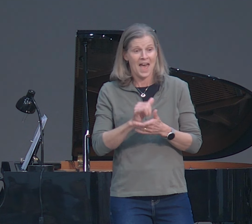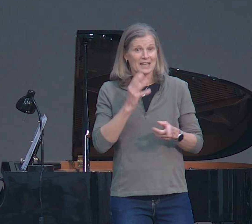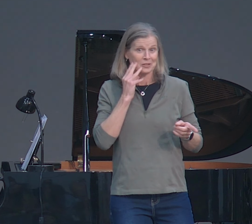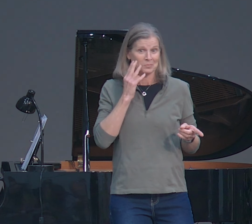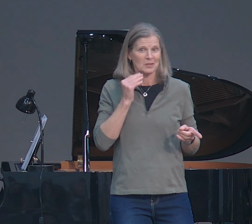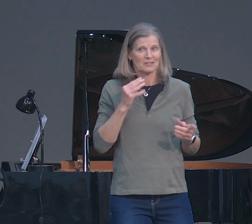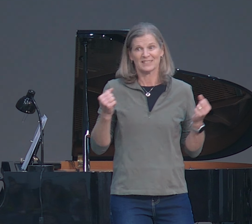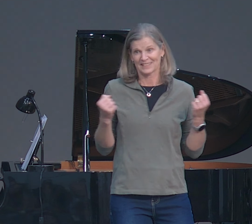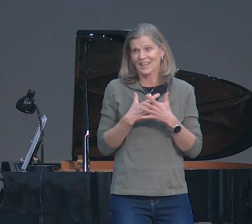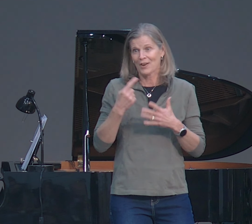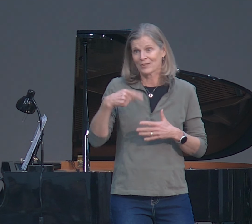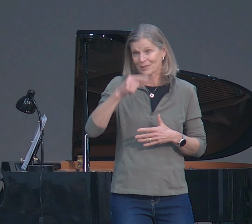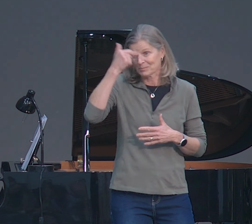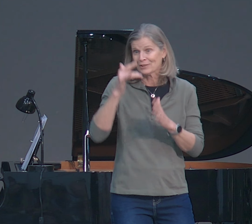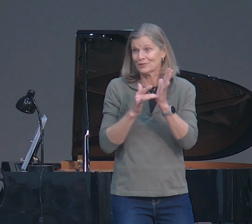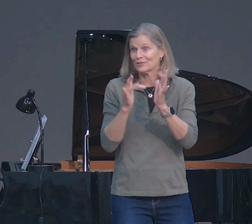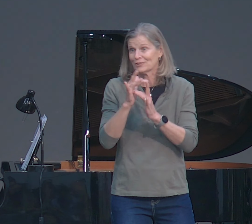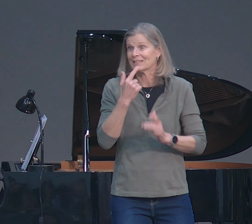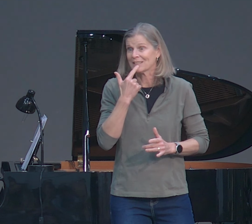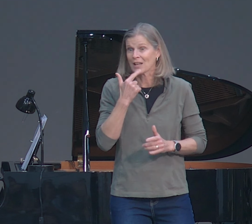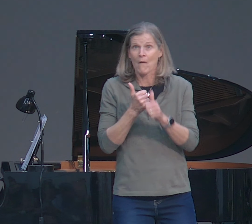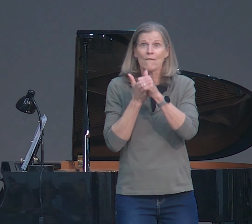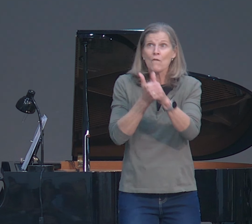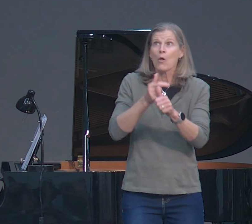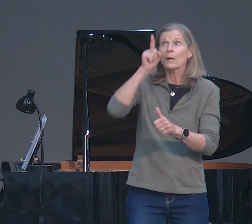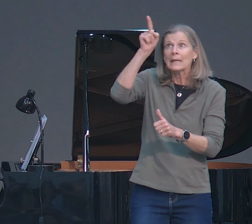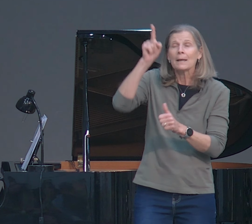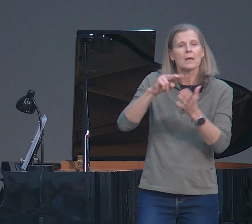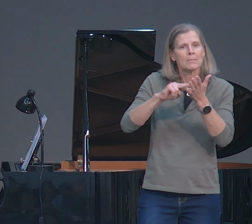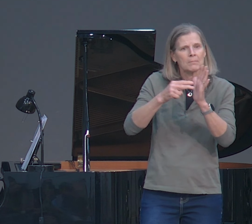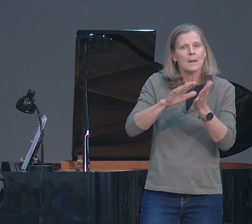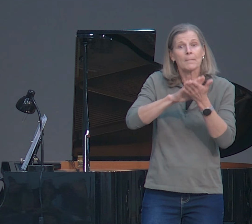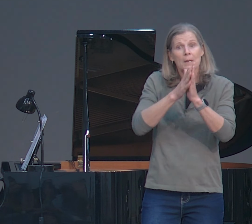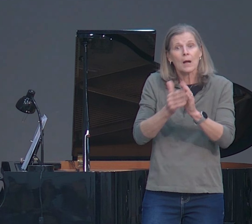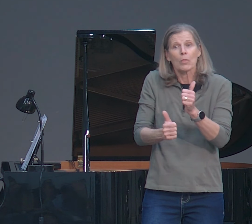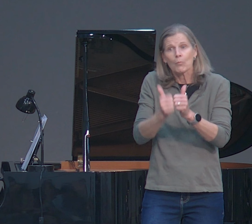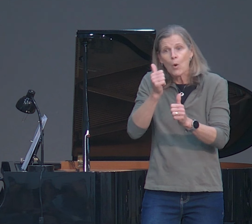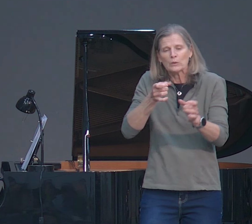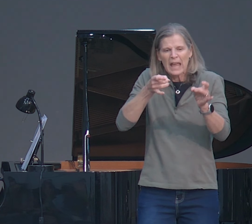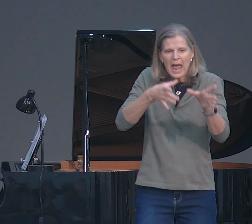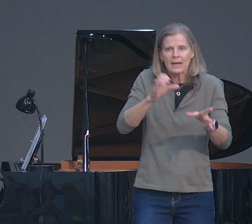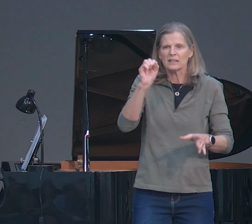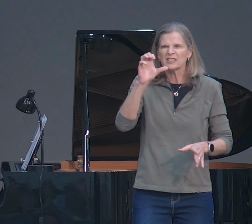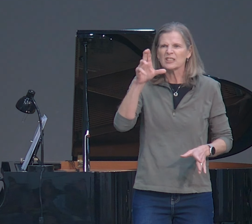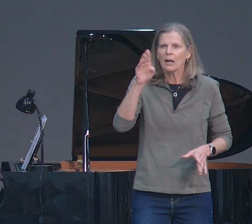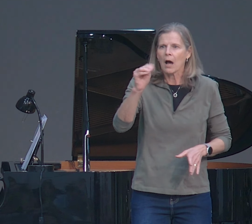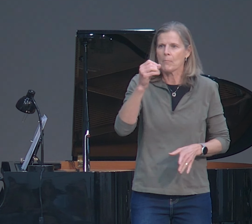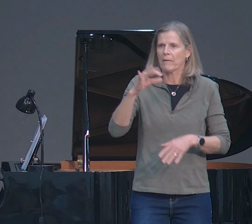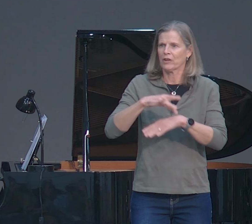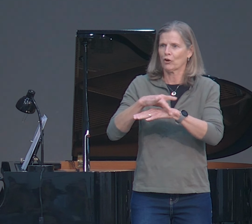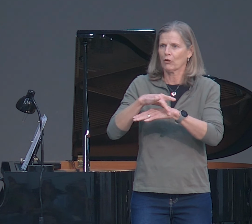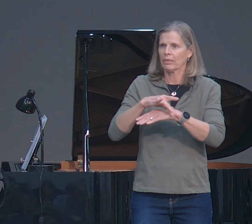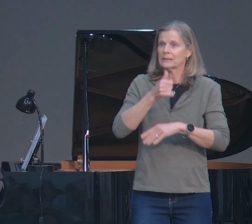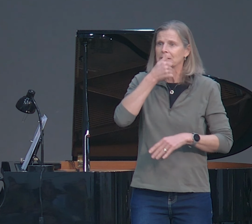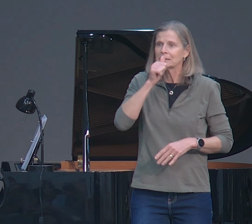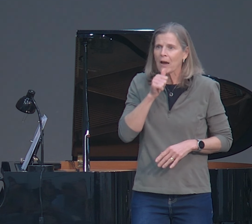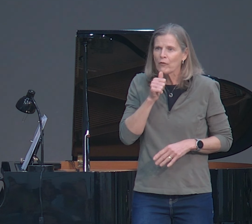because Jesus basically says that to follow him means becoming the most hated scum of the earth, suffering